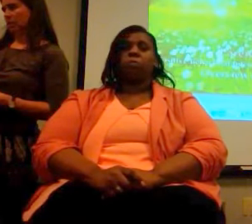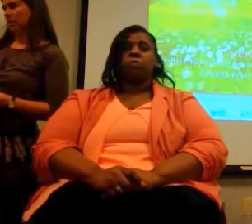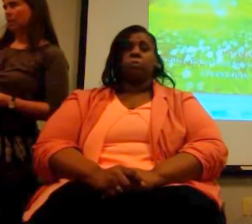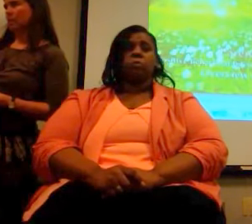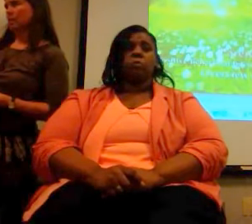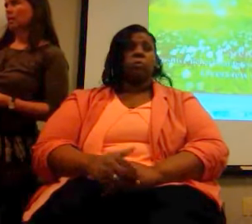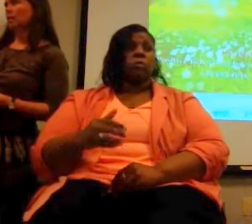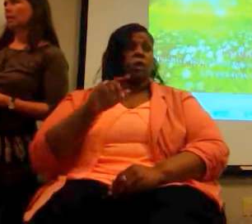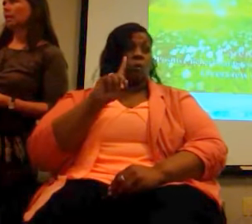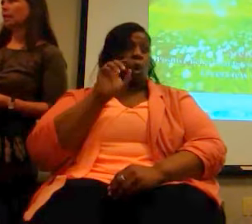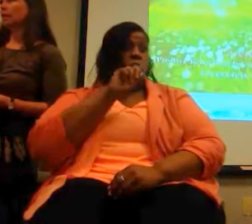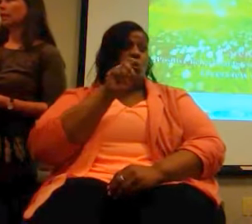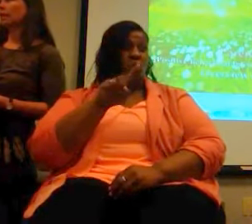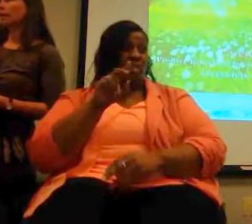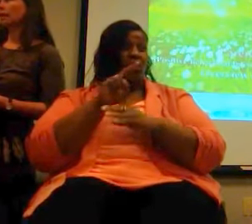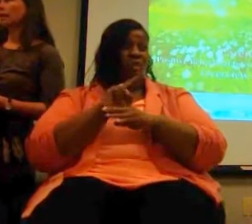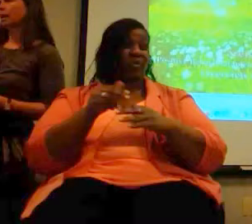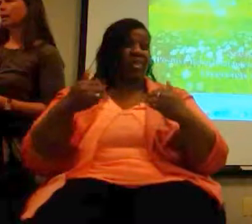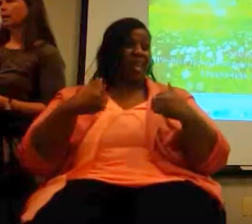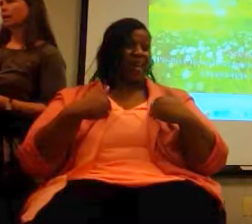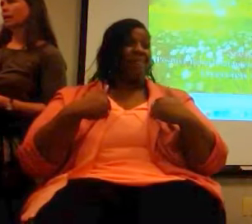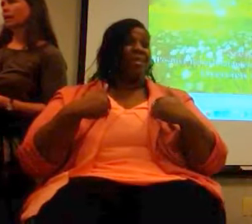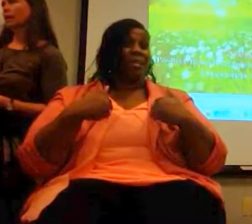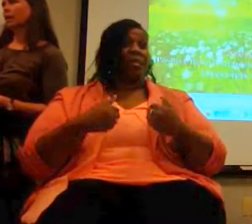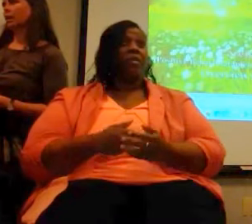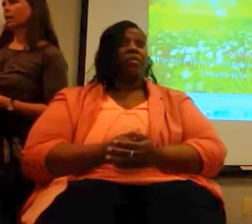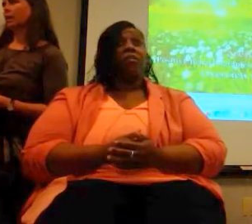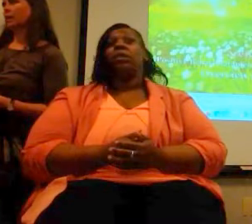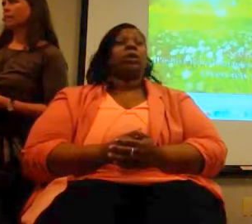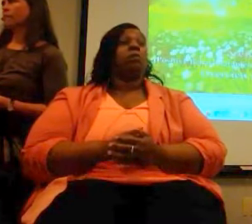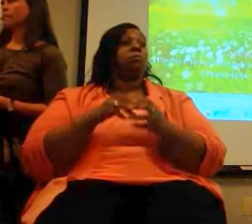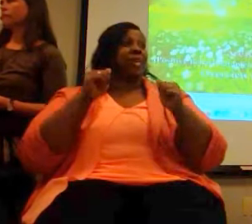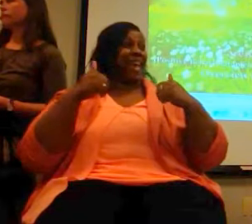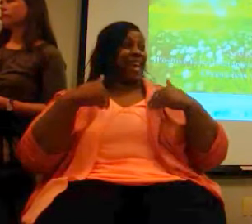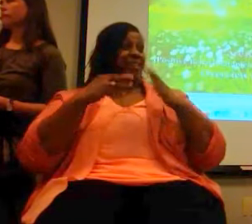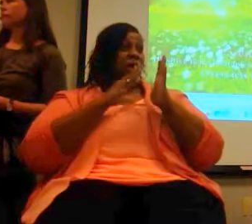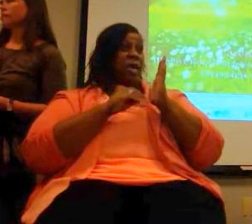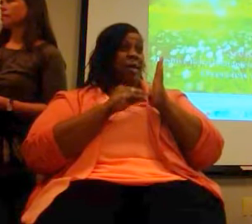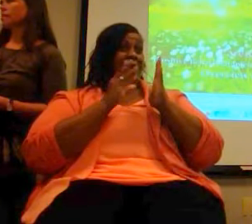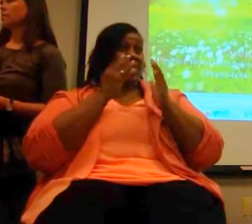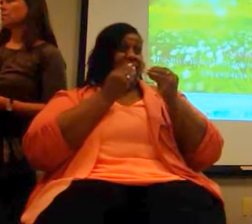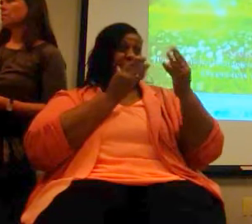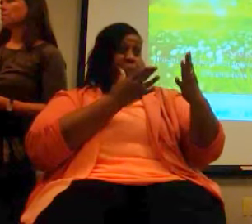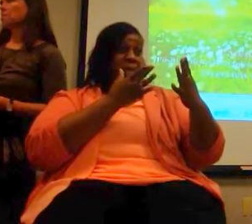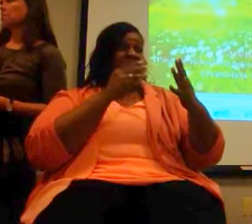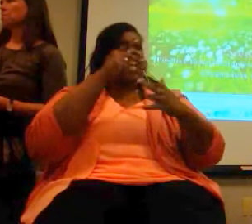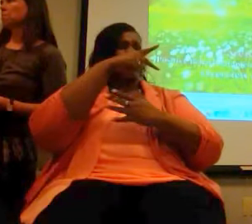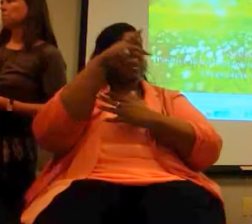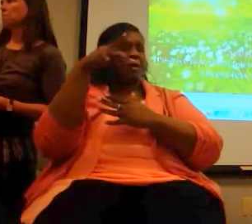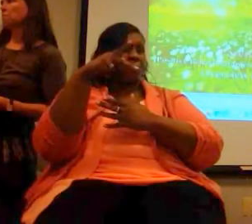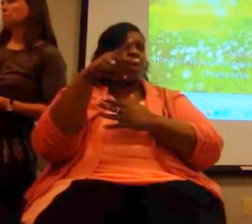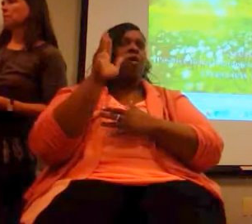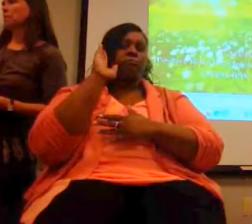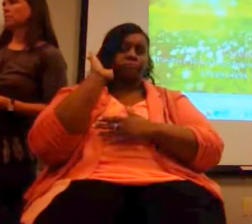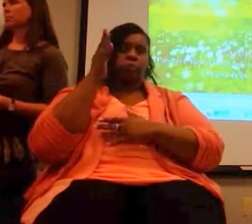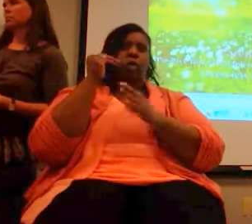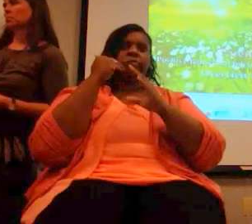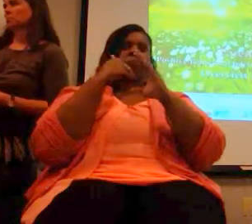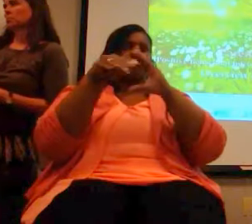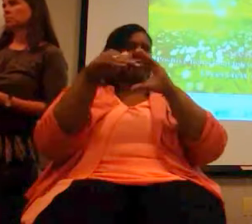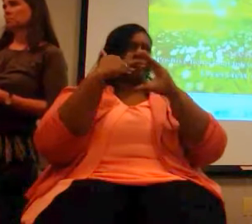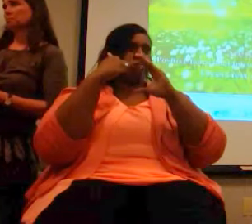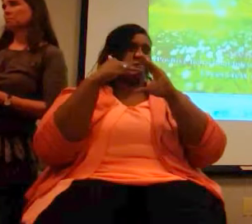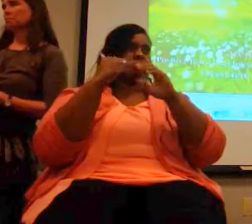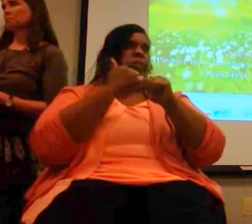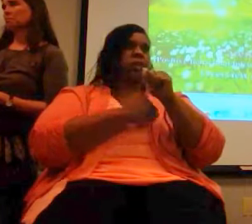One of the questions that we usually get is, will I get a copy of the presentation? And yes, you will. Everyone